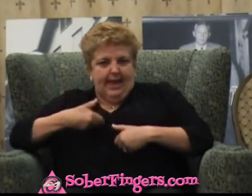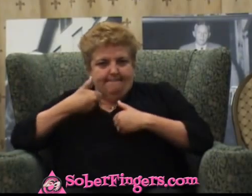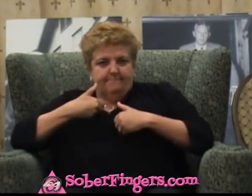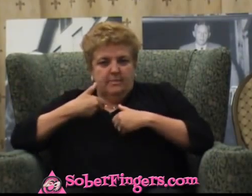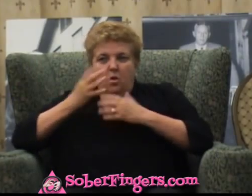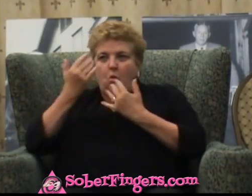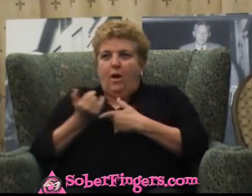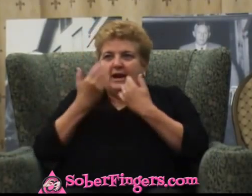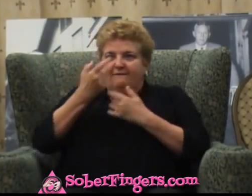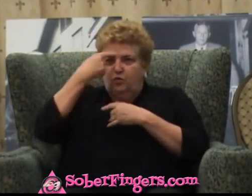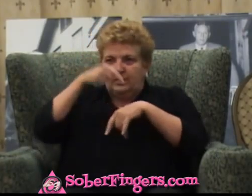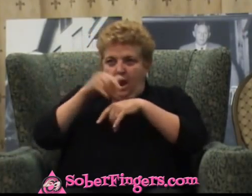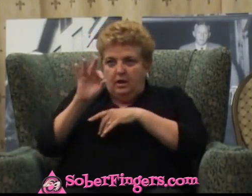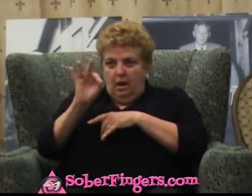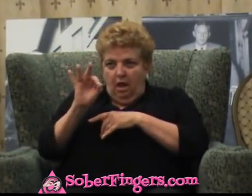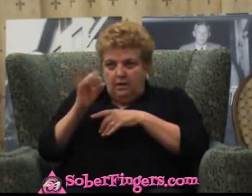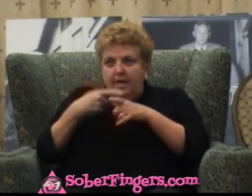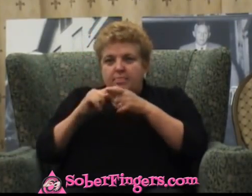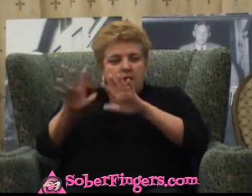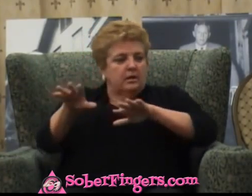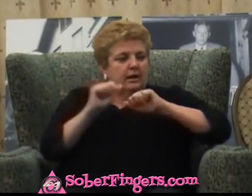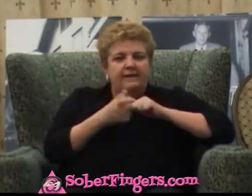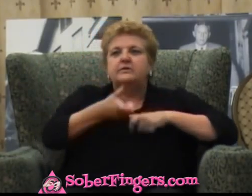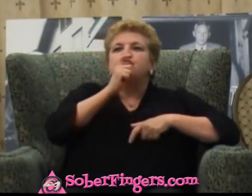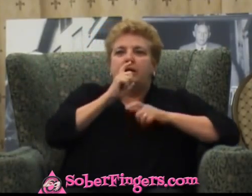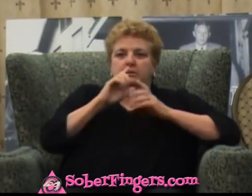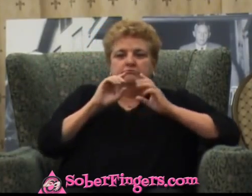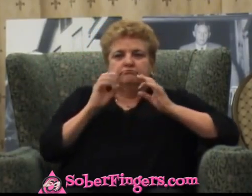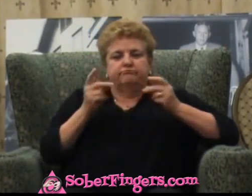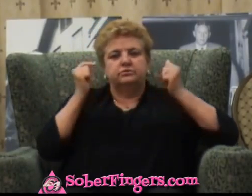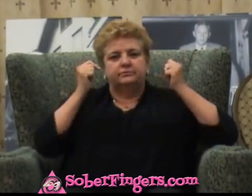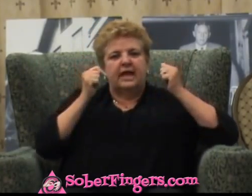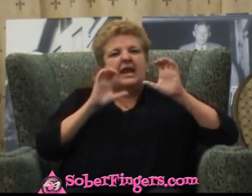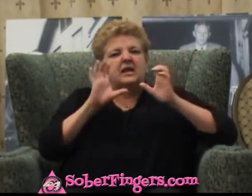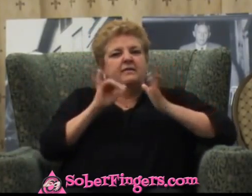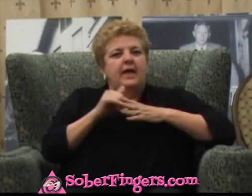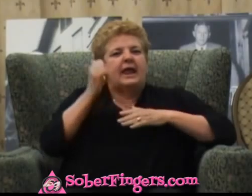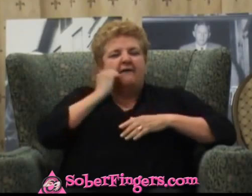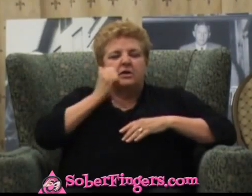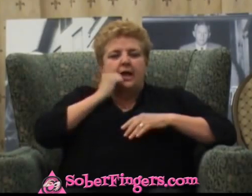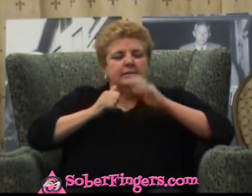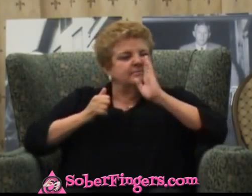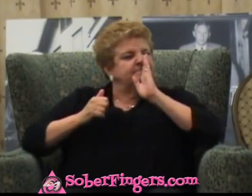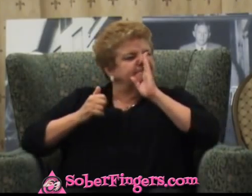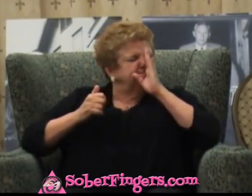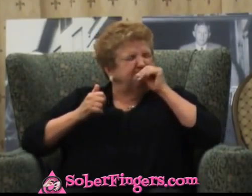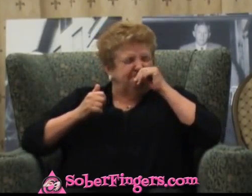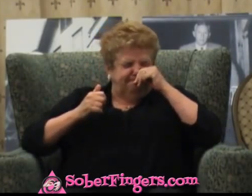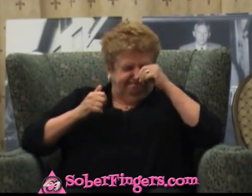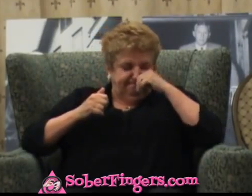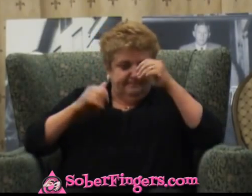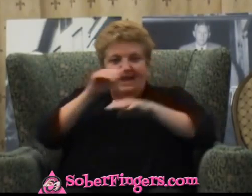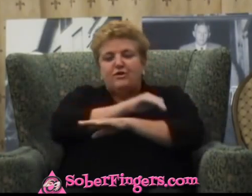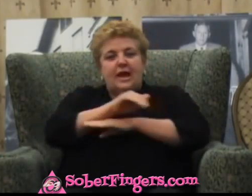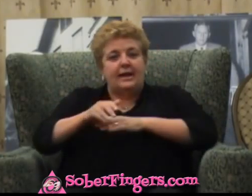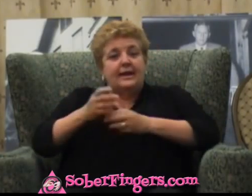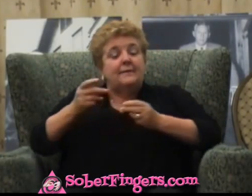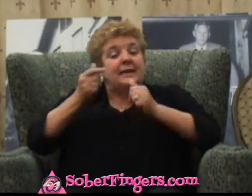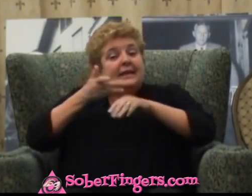there and go home and get drunk. And I did that for months. I went to a meeting every single night, and right after that meeting, I got drunk.